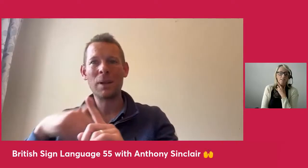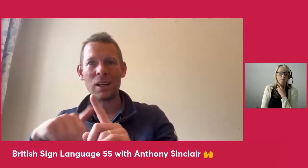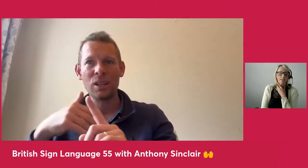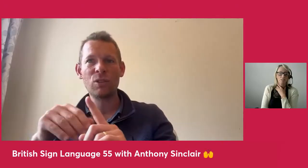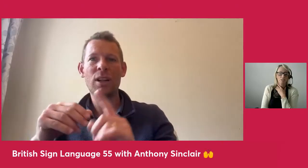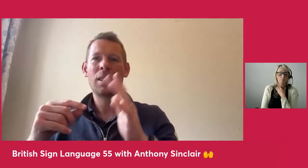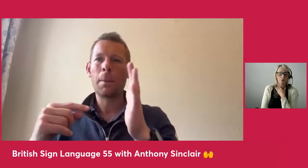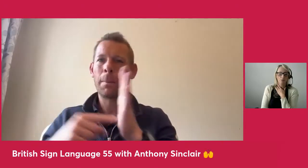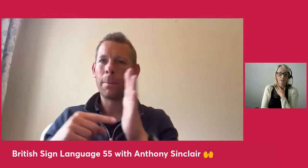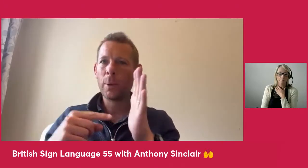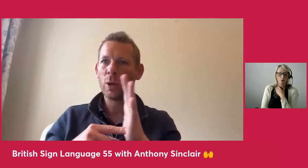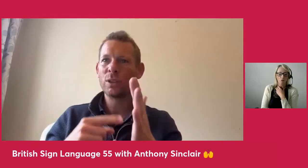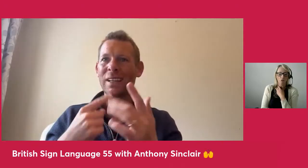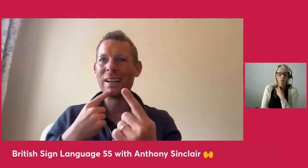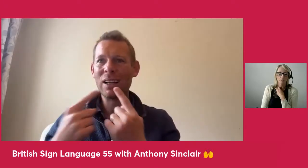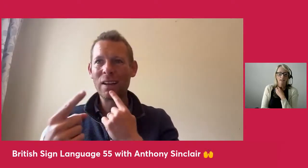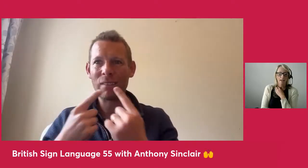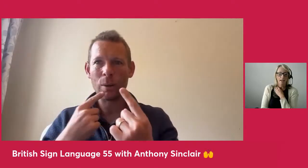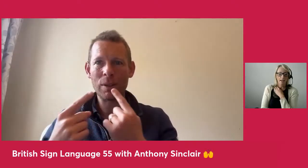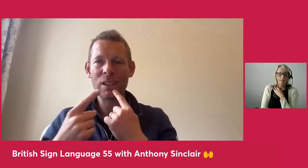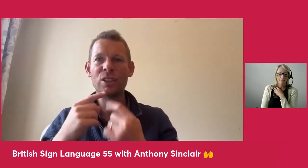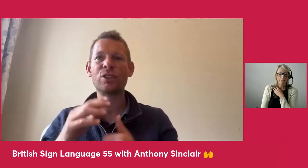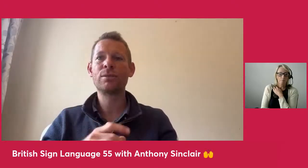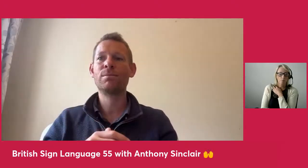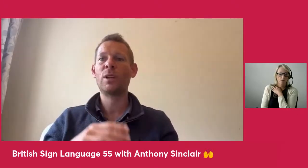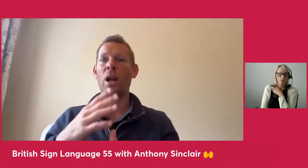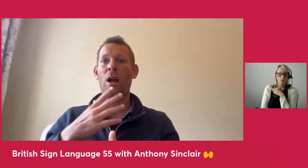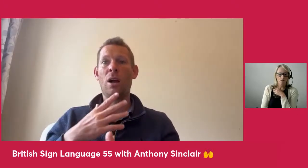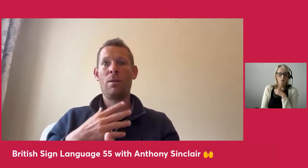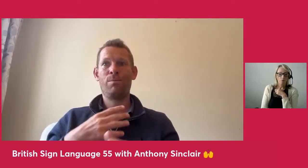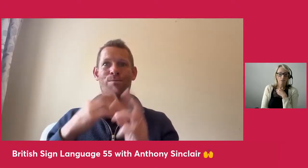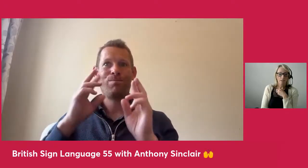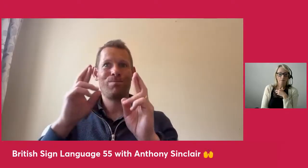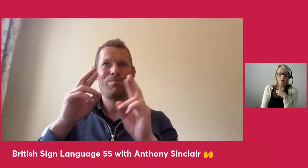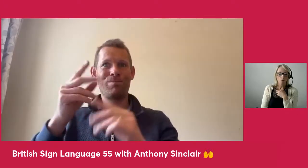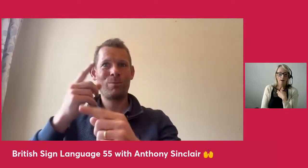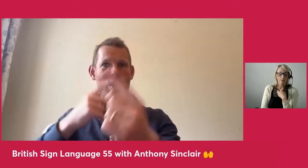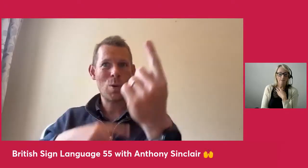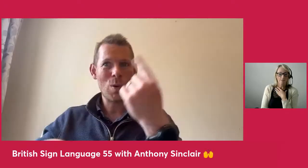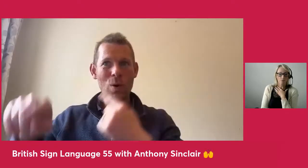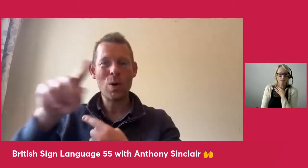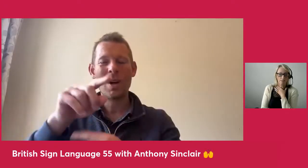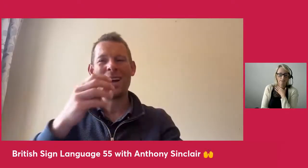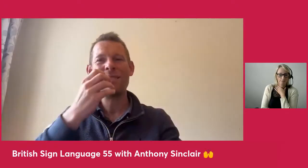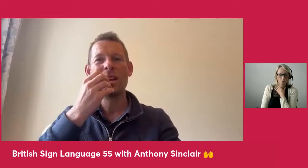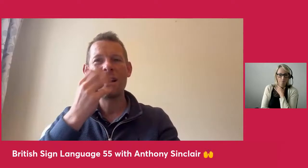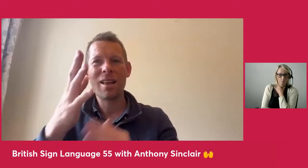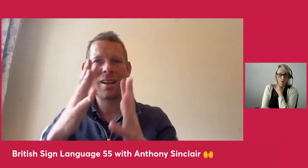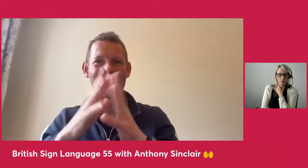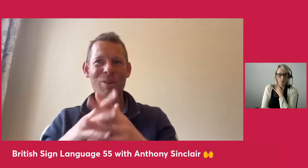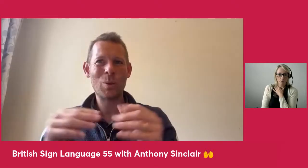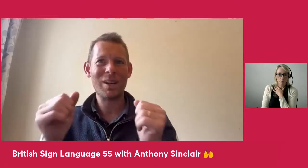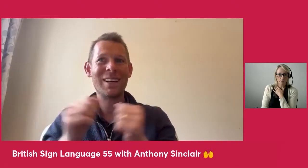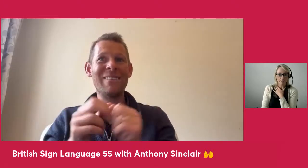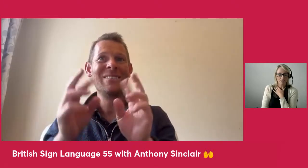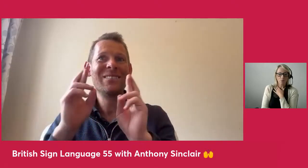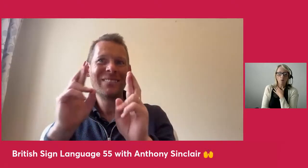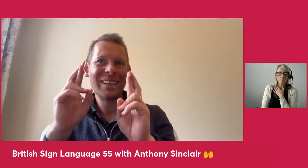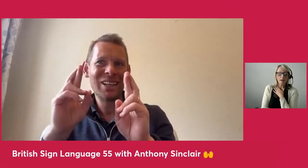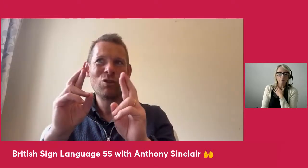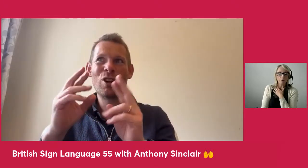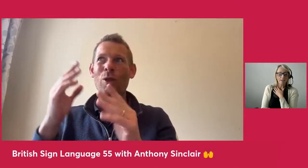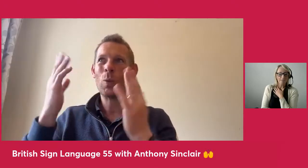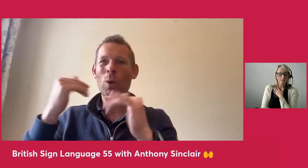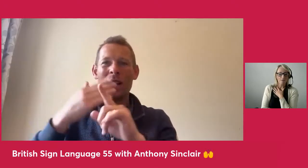bit of explanation about deaf culture and the importance of deaf awareness within different parts of our community. So,